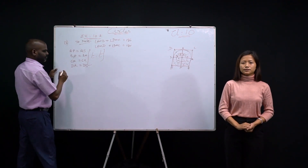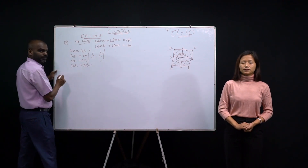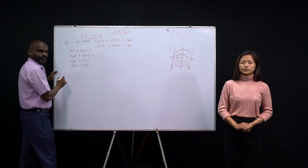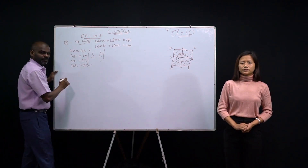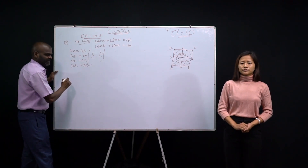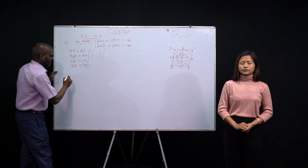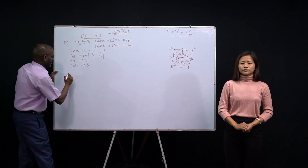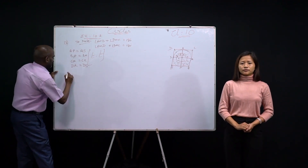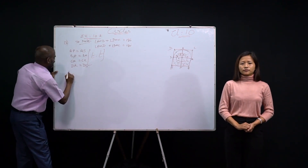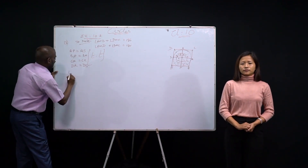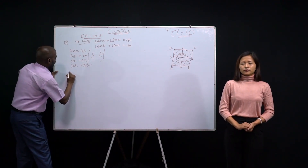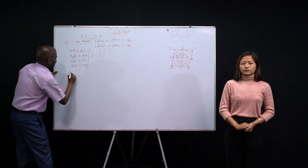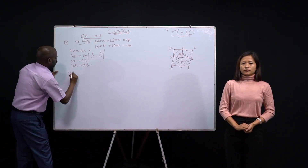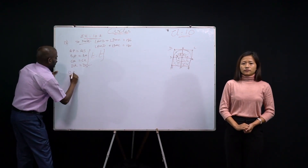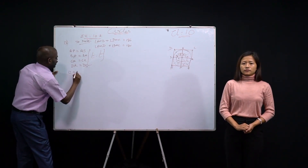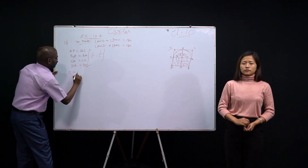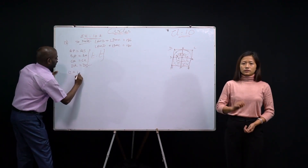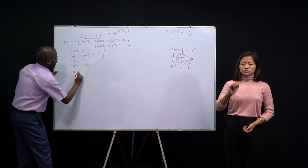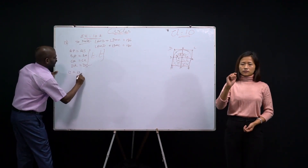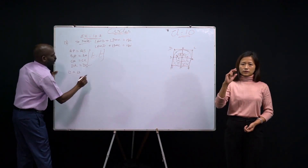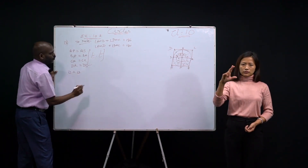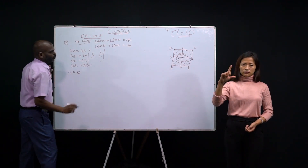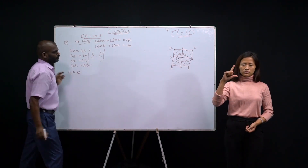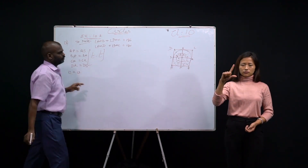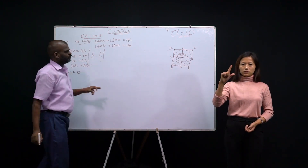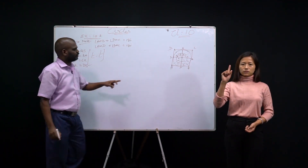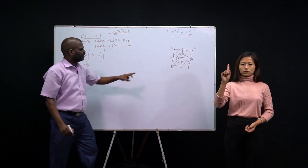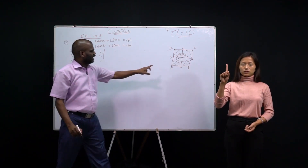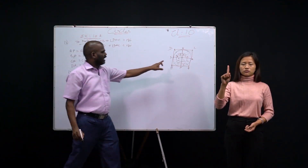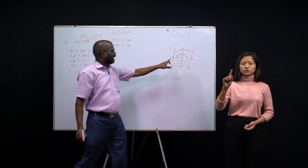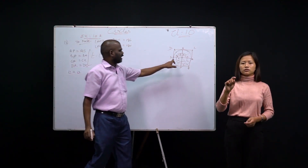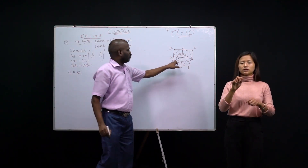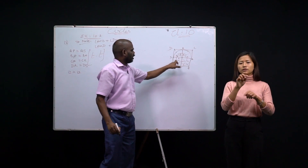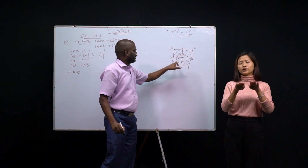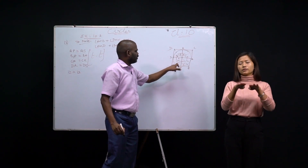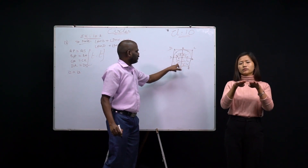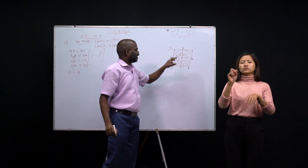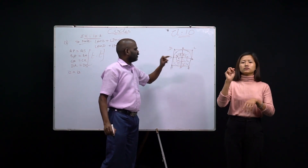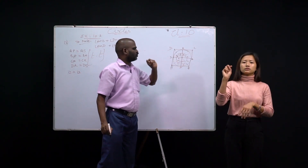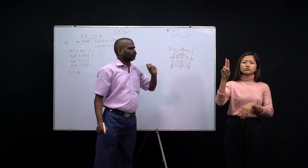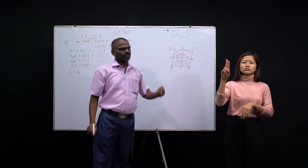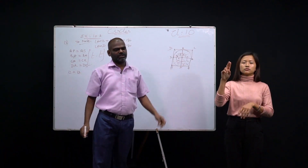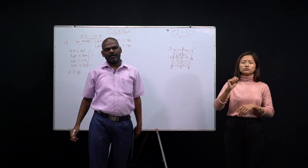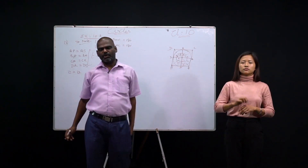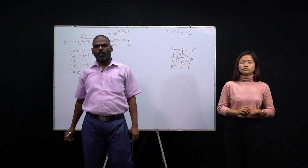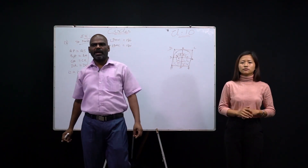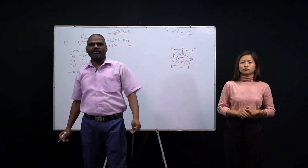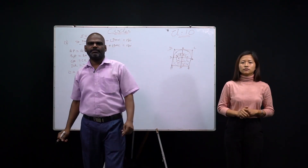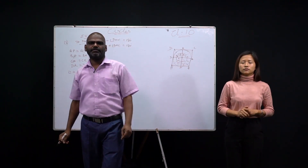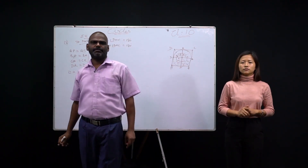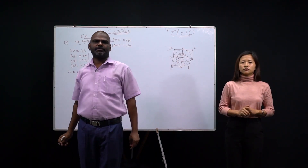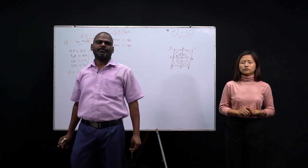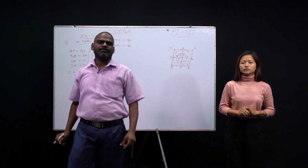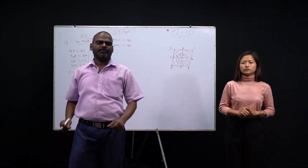Now, angle 1 equal to angle 2. Angle 1 equal to angle 2. Tell me